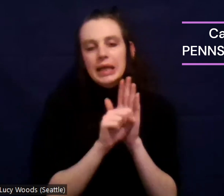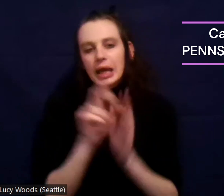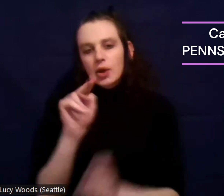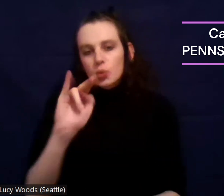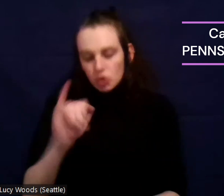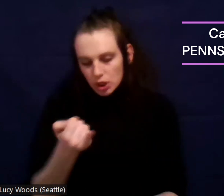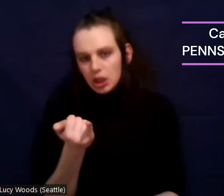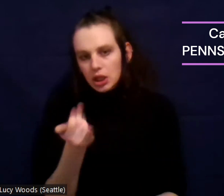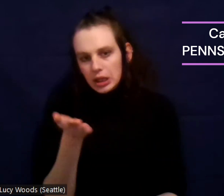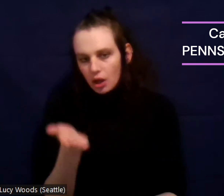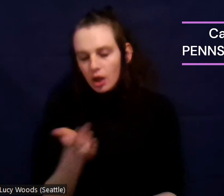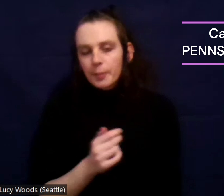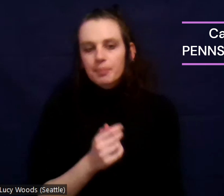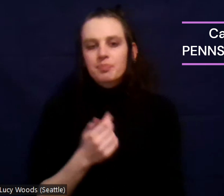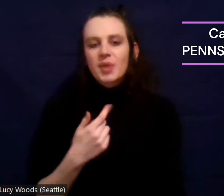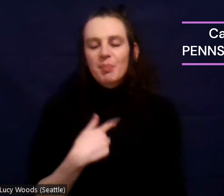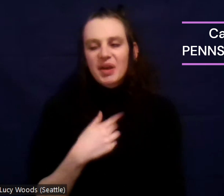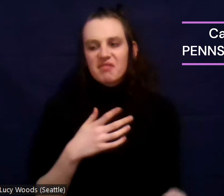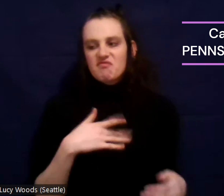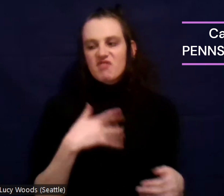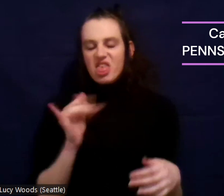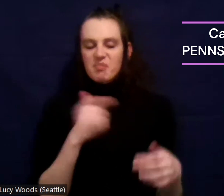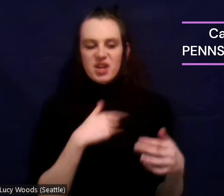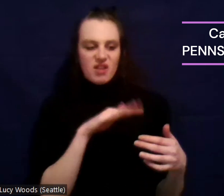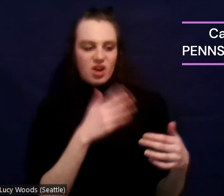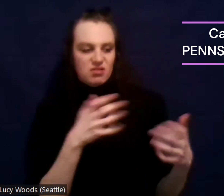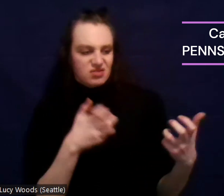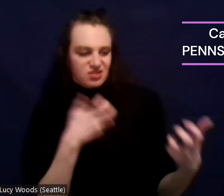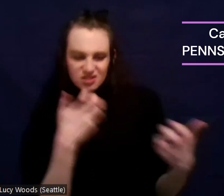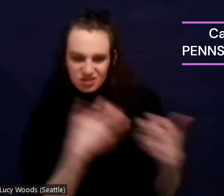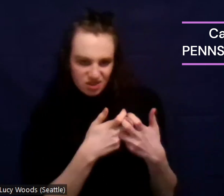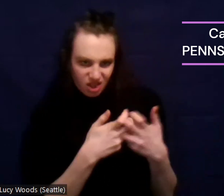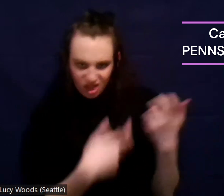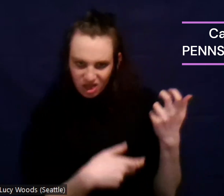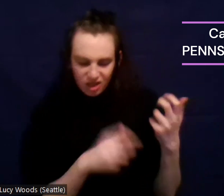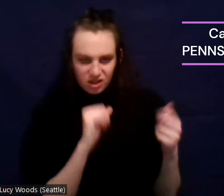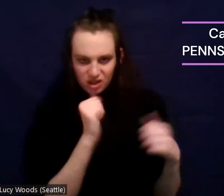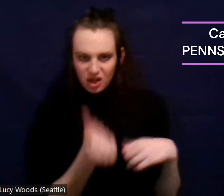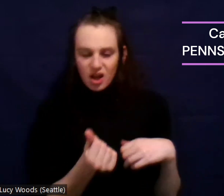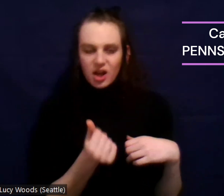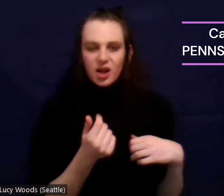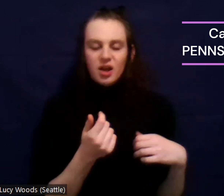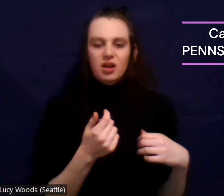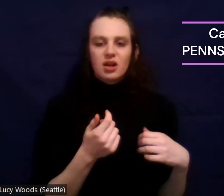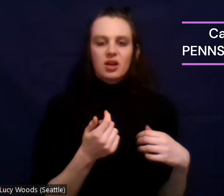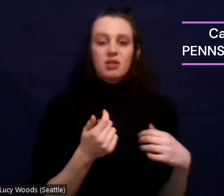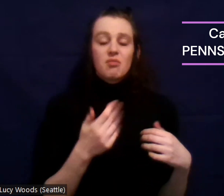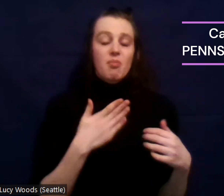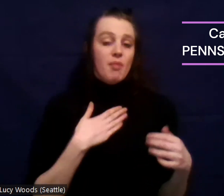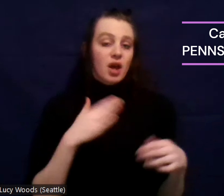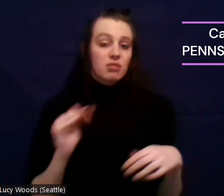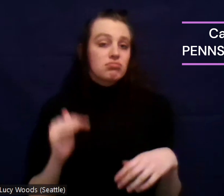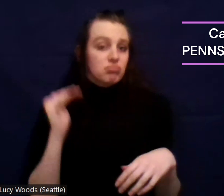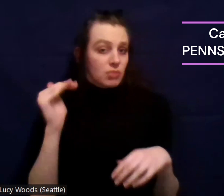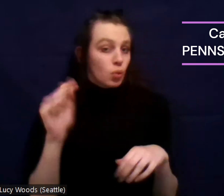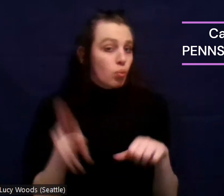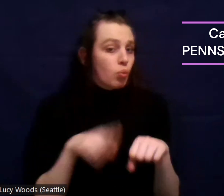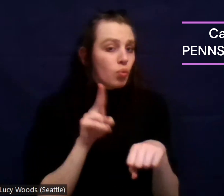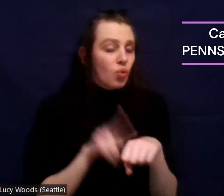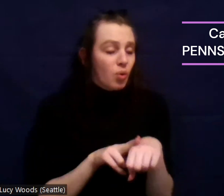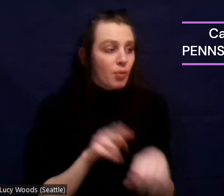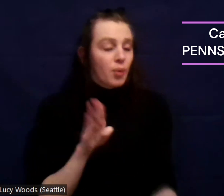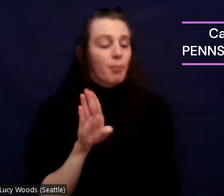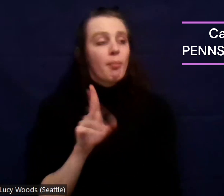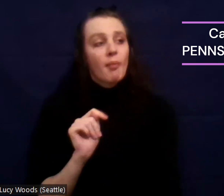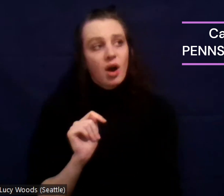never really fit in anywhere. I had a pretty normal childhood, minus the fact that a lot of my childhood